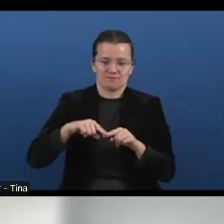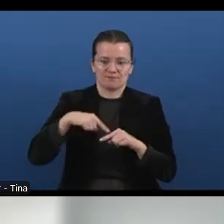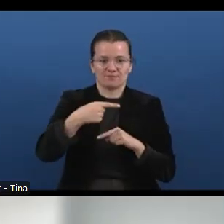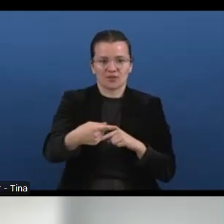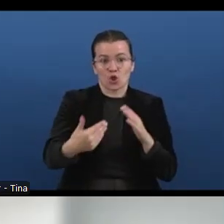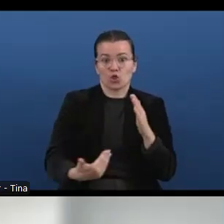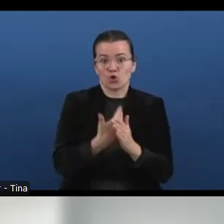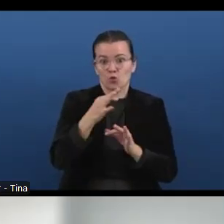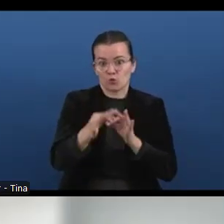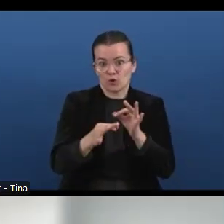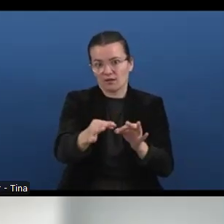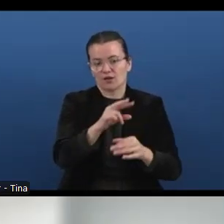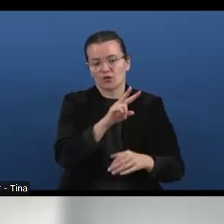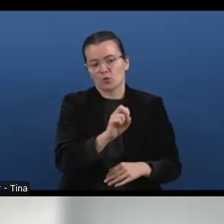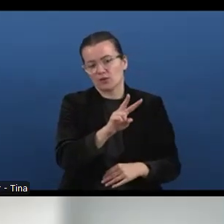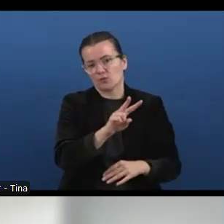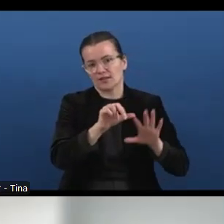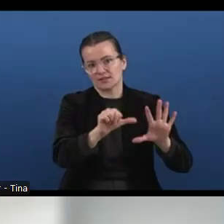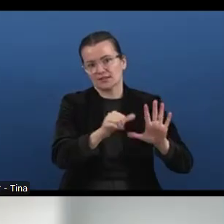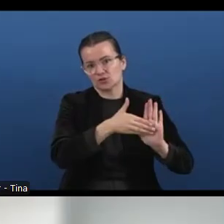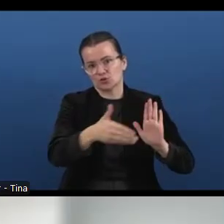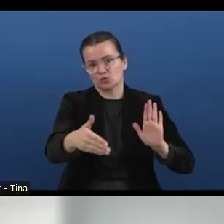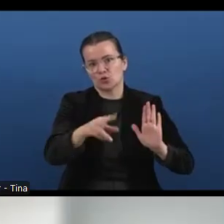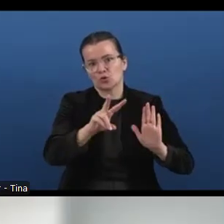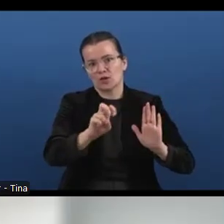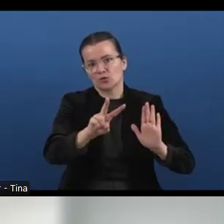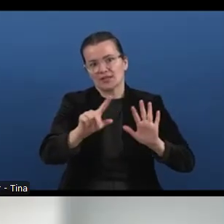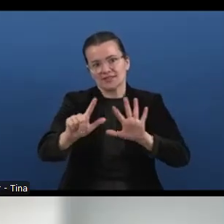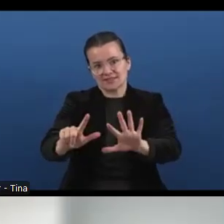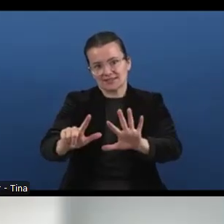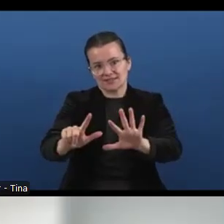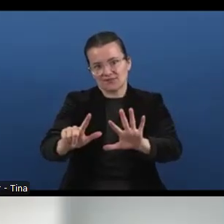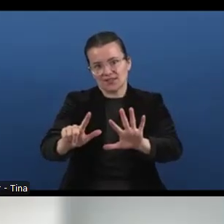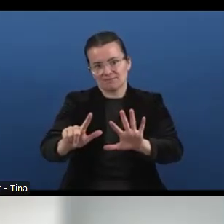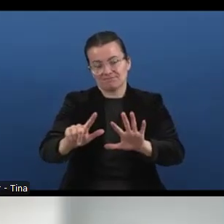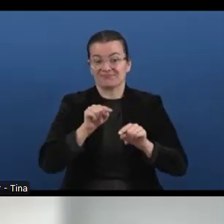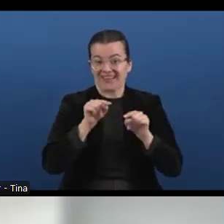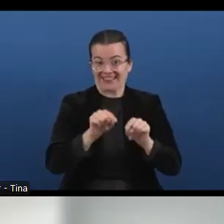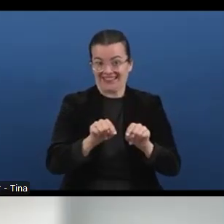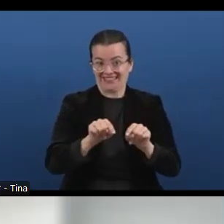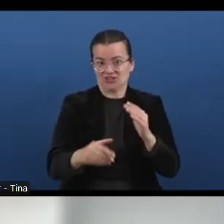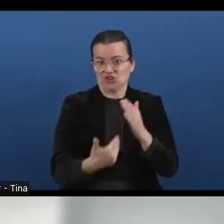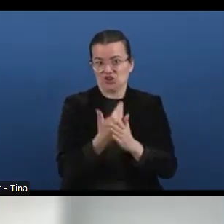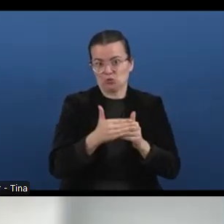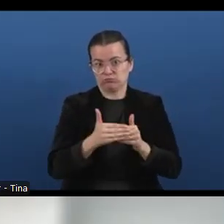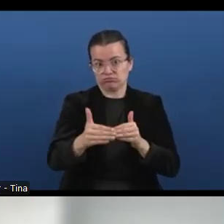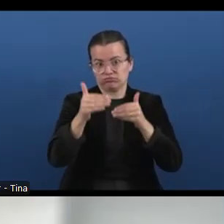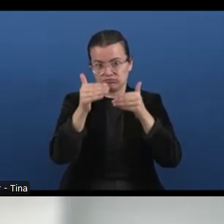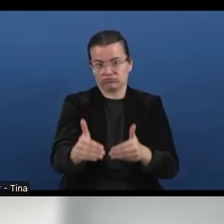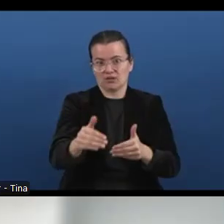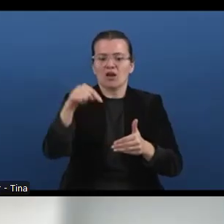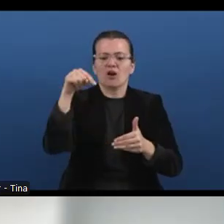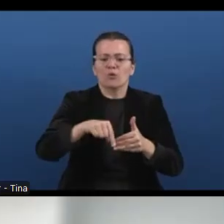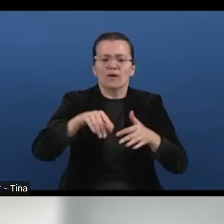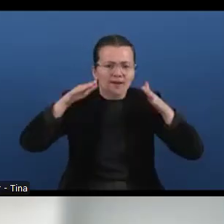27. This pillar will focus on the prevention of both